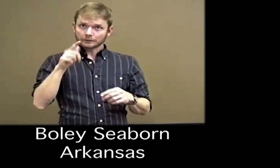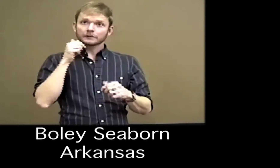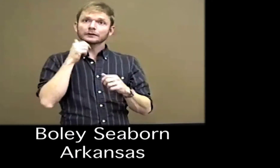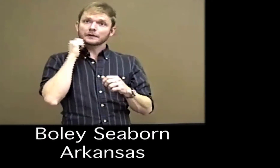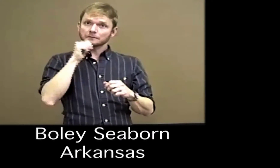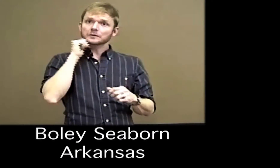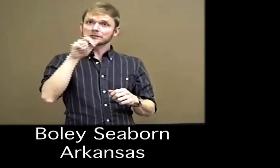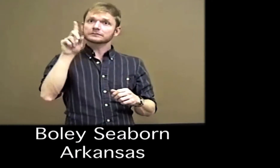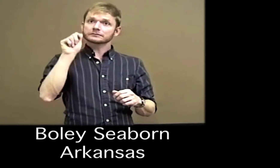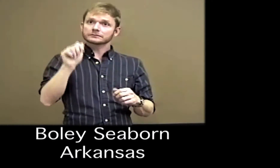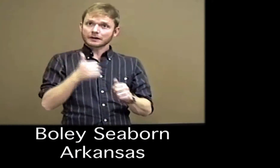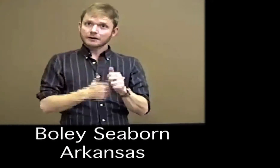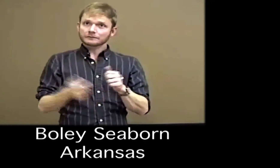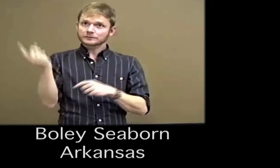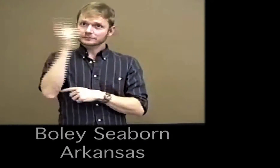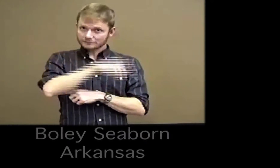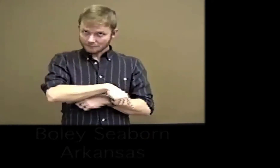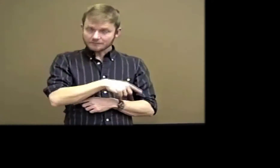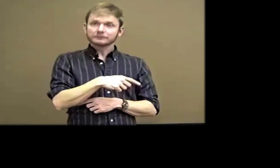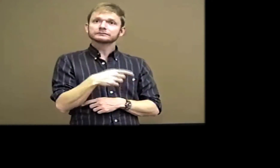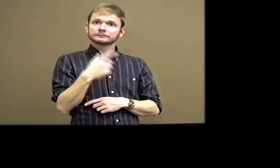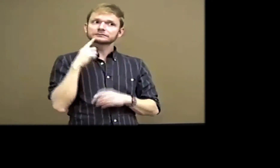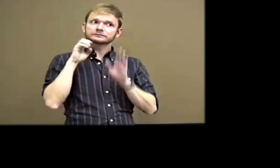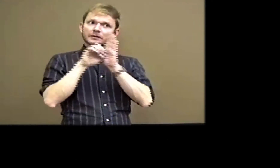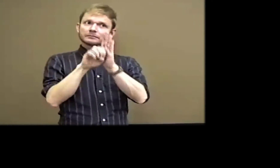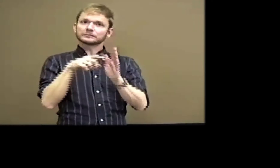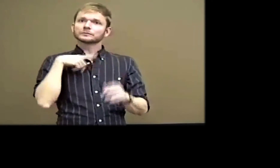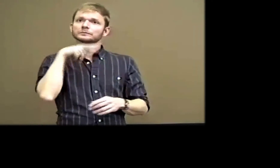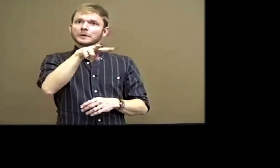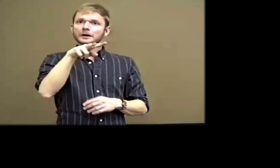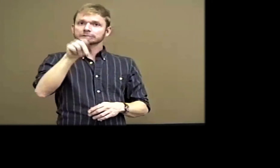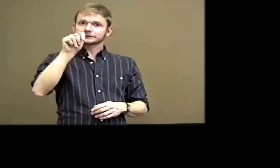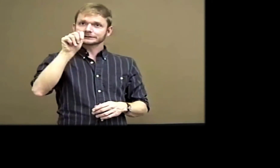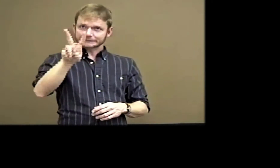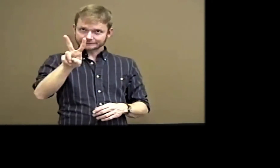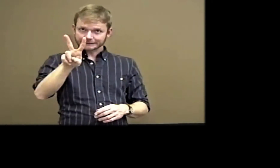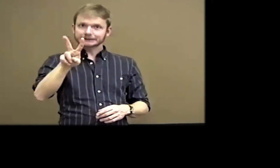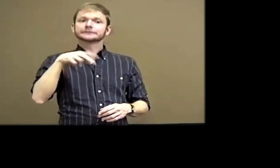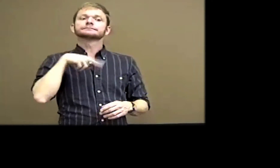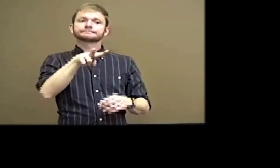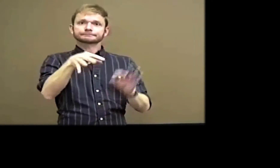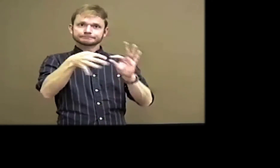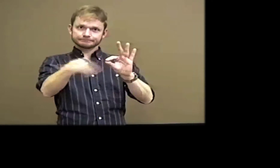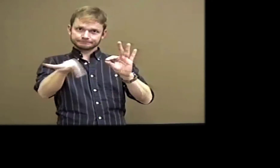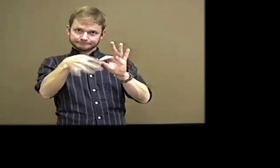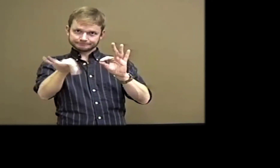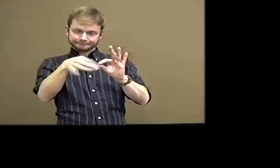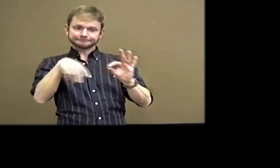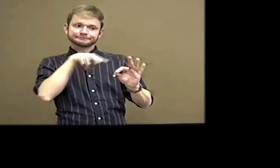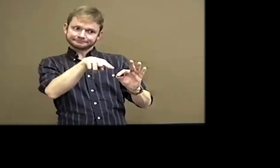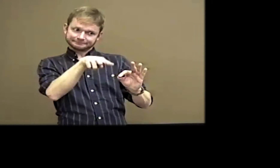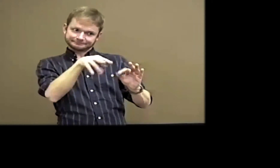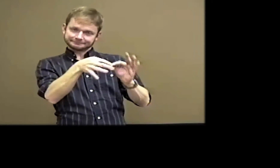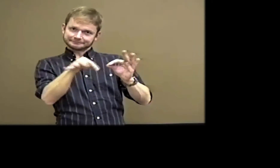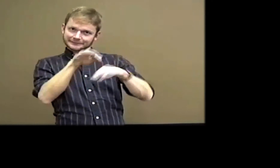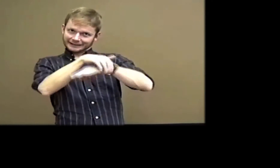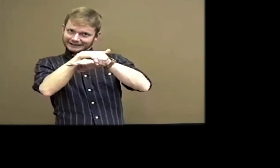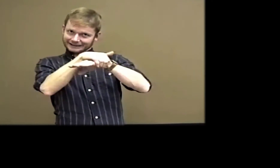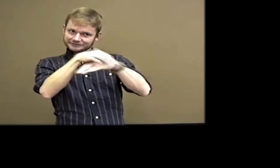I use bilingualism every day. For example, when my friends and I would watch television, I'd read the captions on the bottom of the screen. I'd understand the English